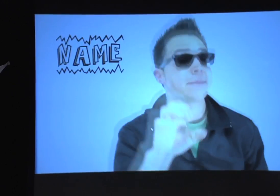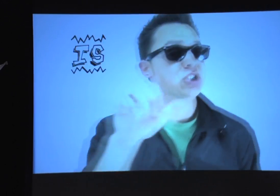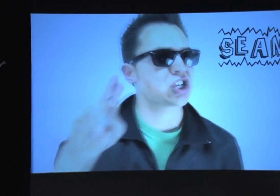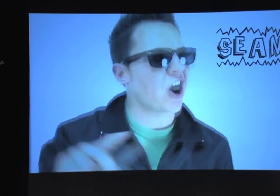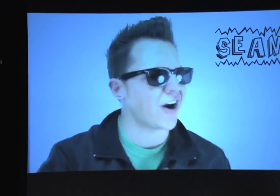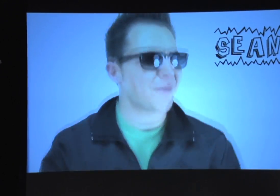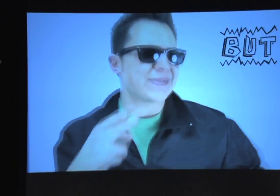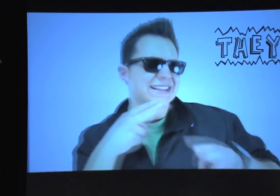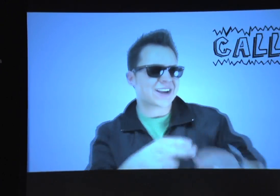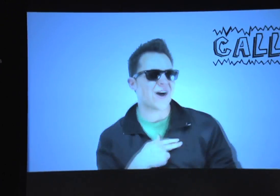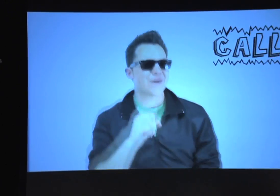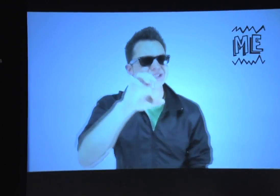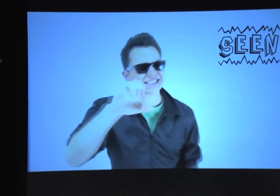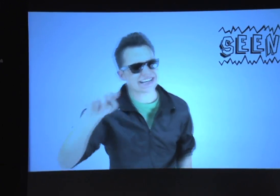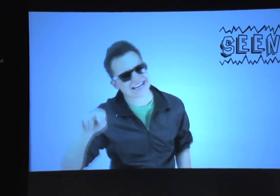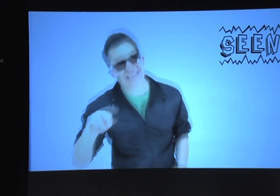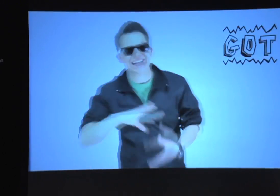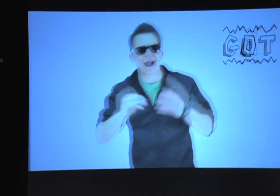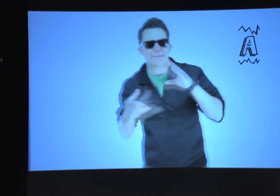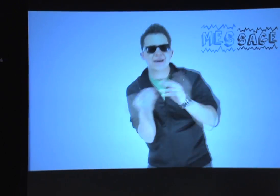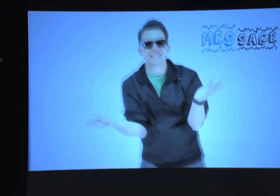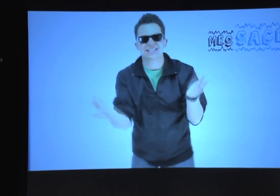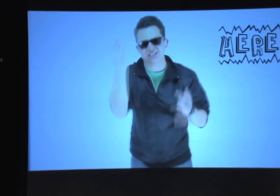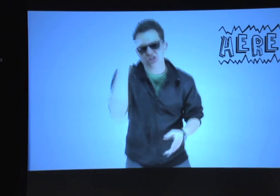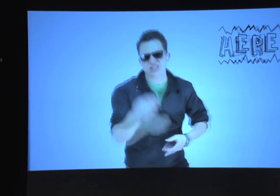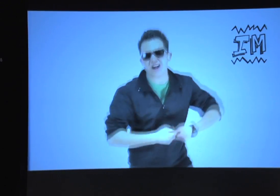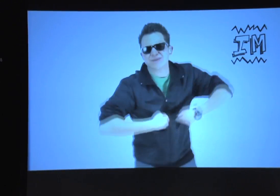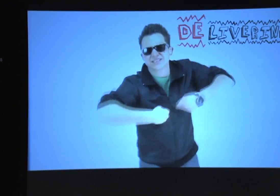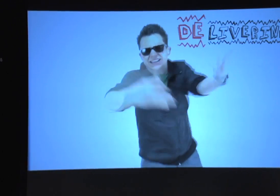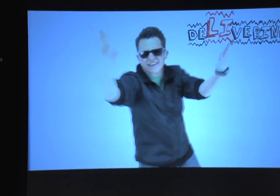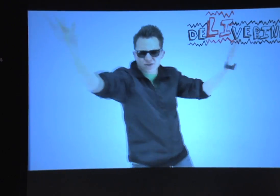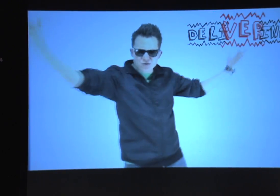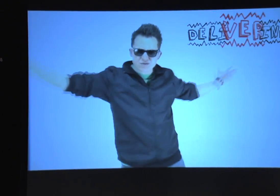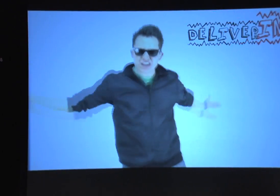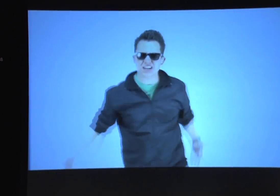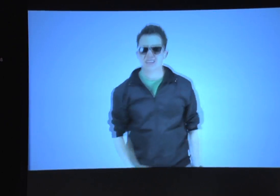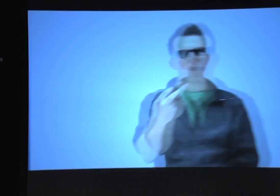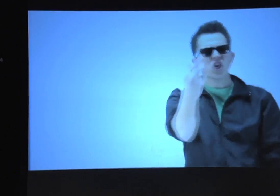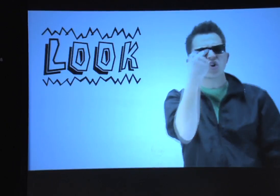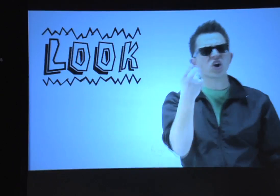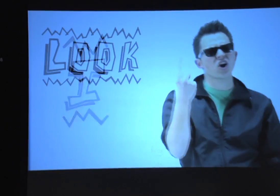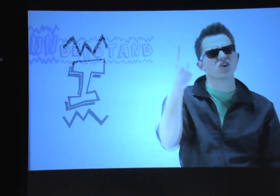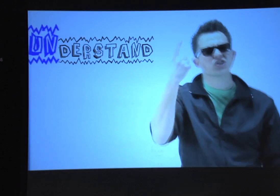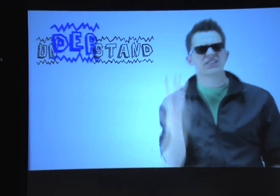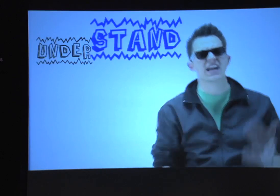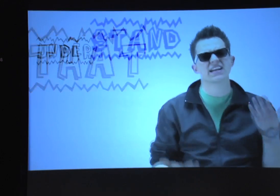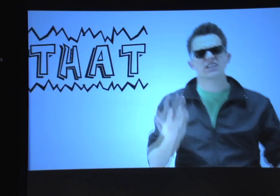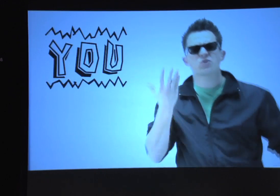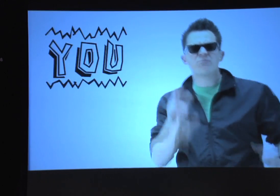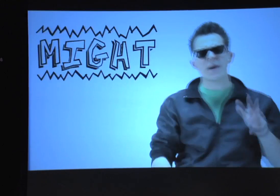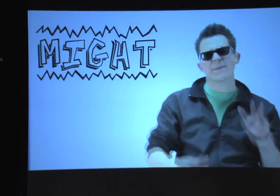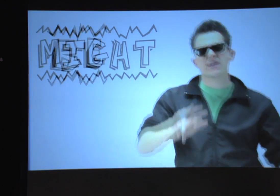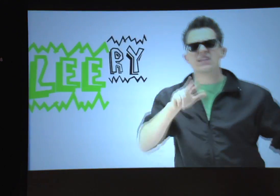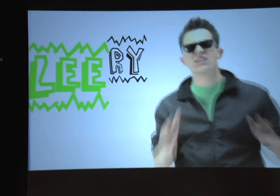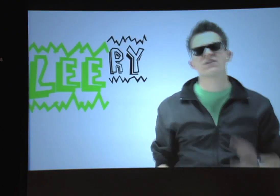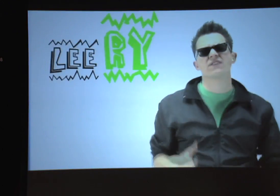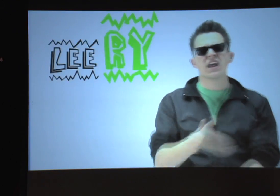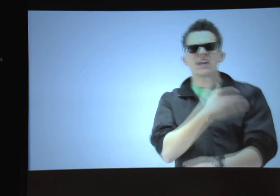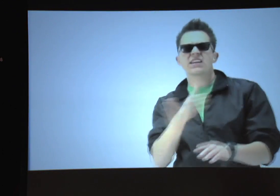name is Sean, but they call me Sean. Got a message here I'm delivering. Look, I understand that you might be leery,